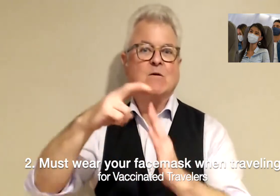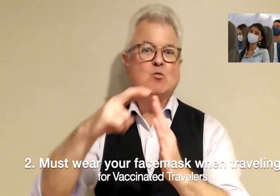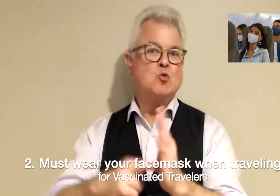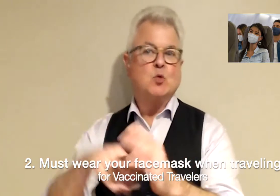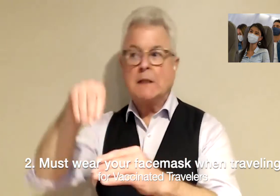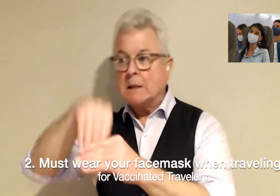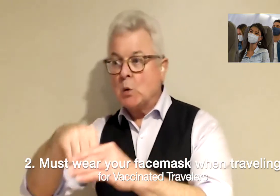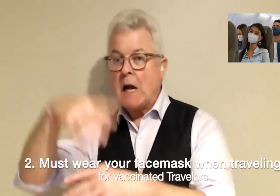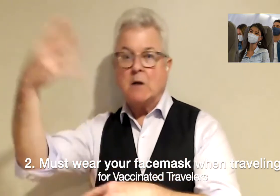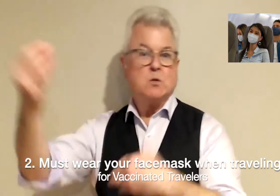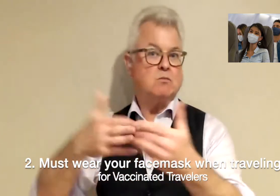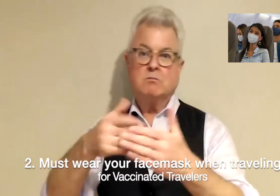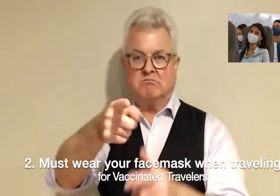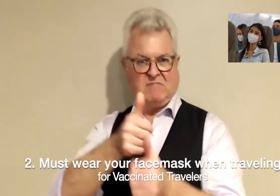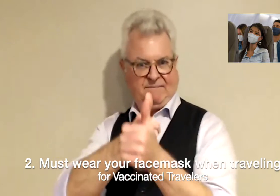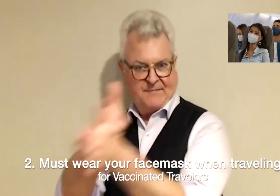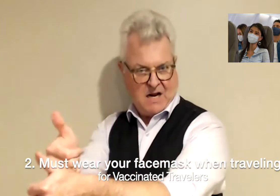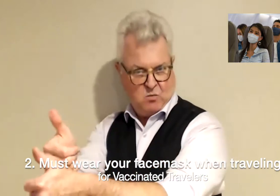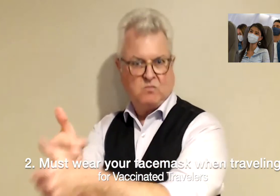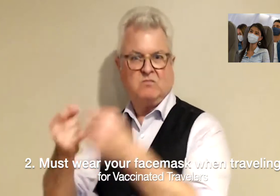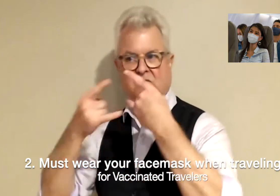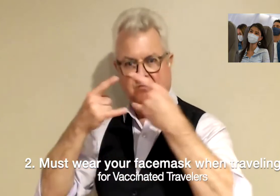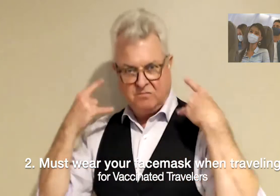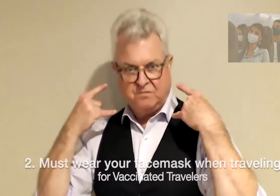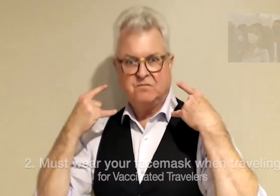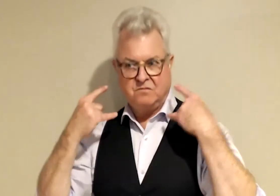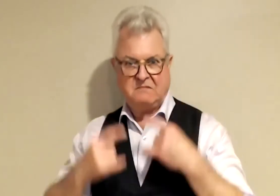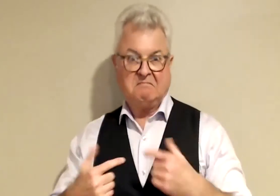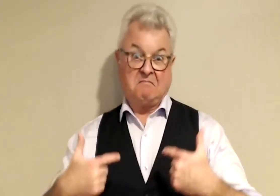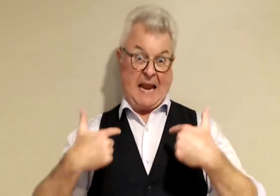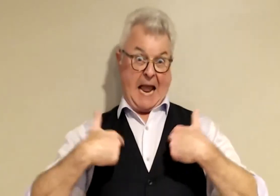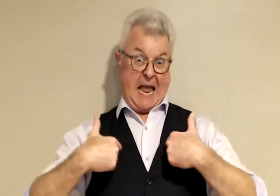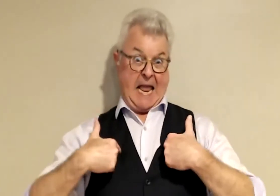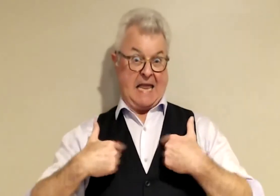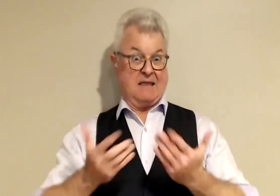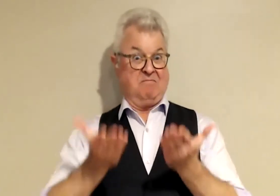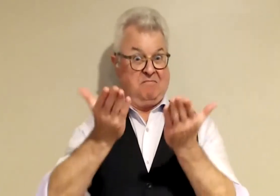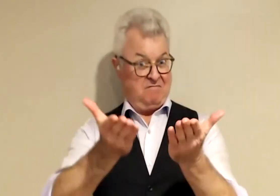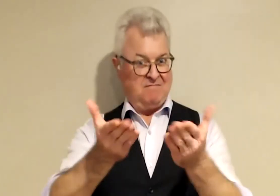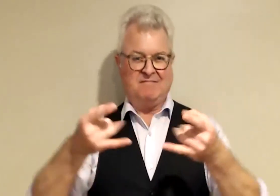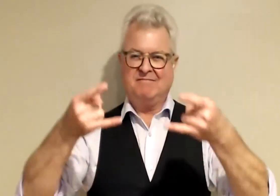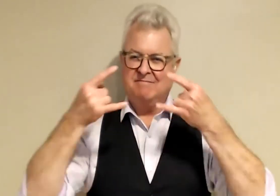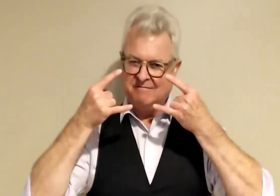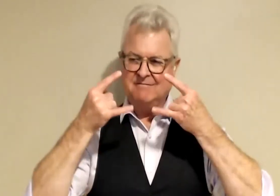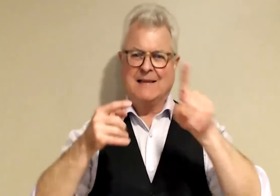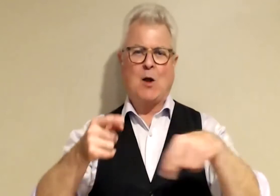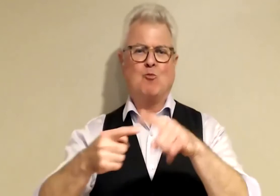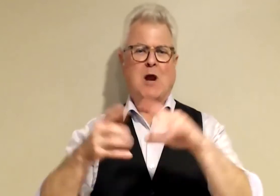mask. California or any other state that you travel to upon your arrival, you must adhere to their guidelines.